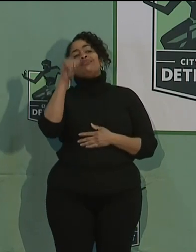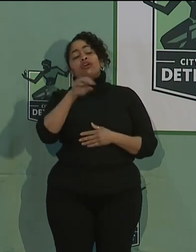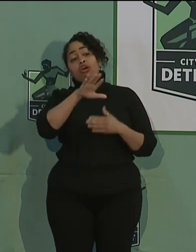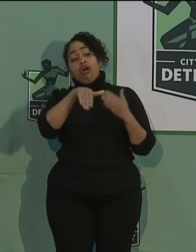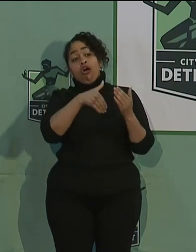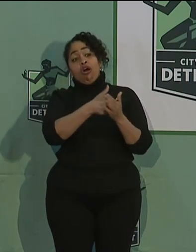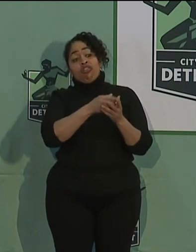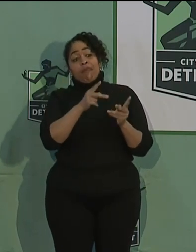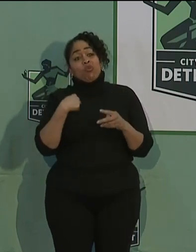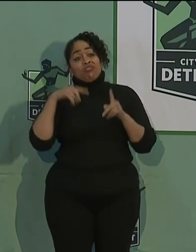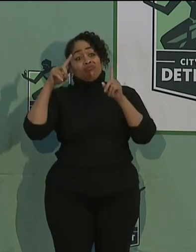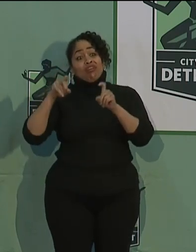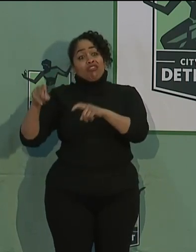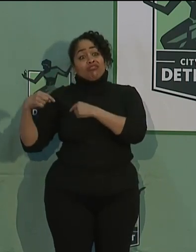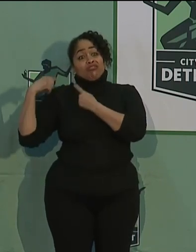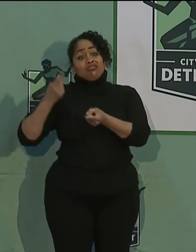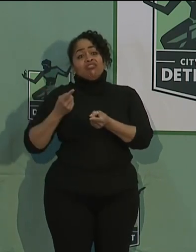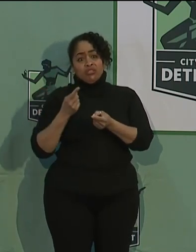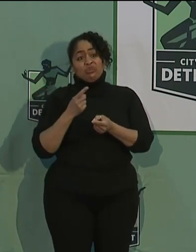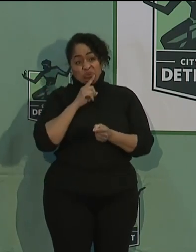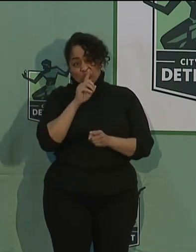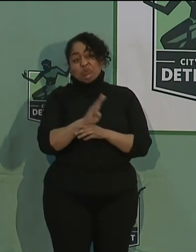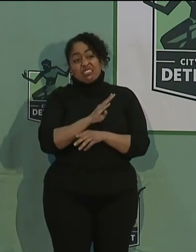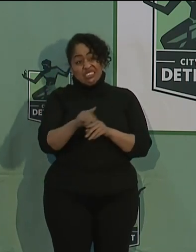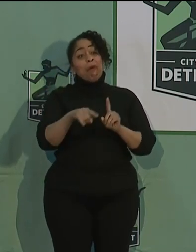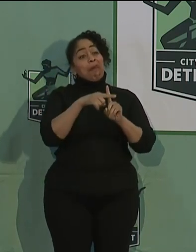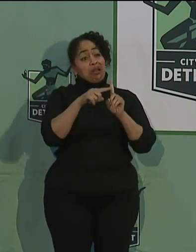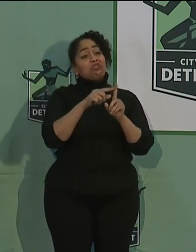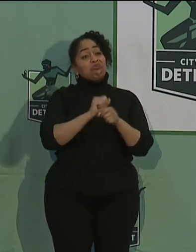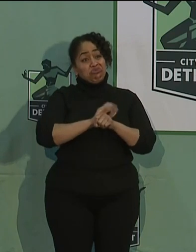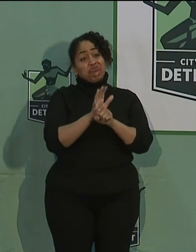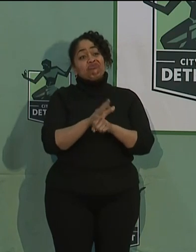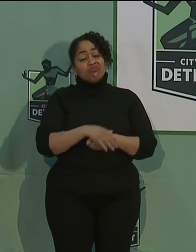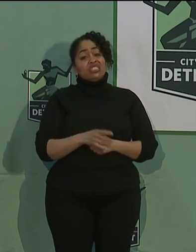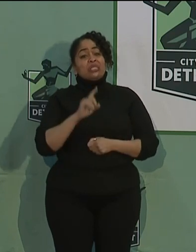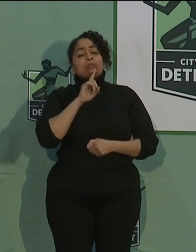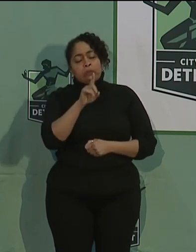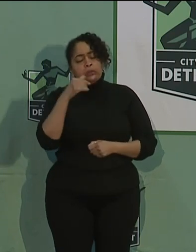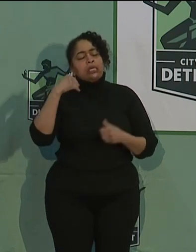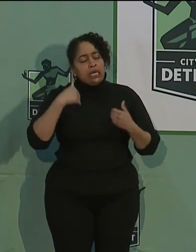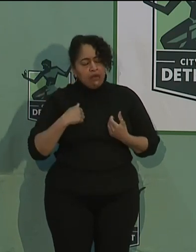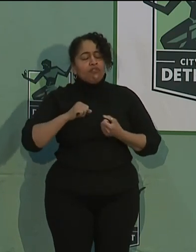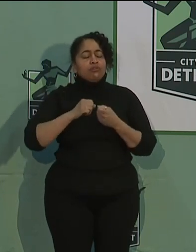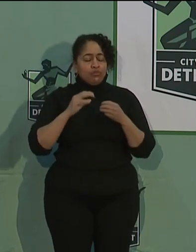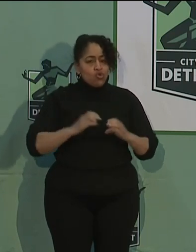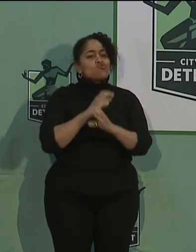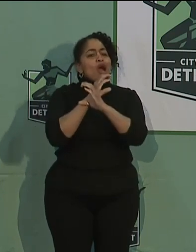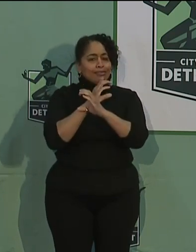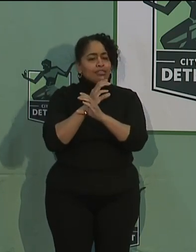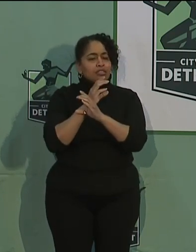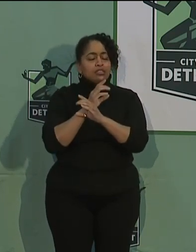has been positive. We have a crisis in the nursing homes. I know it's true around the